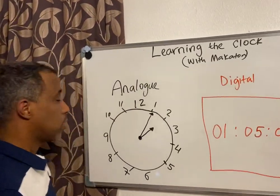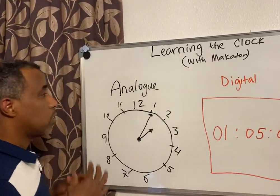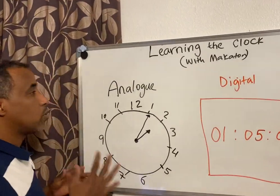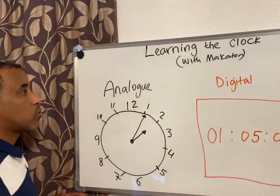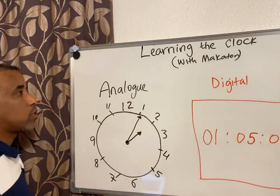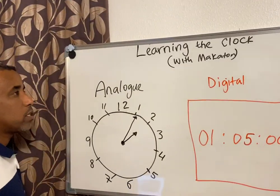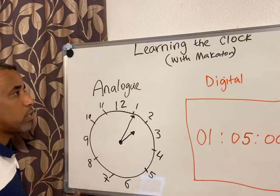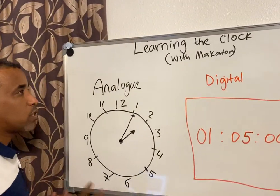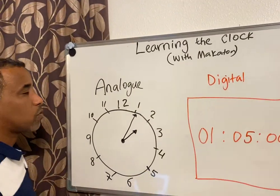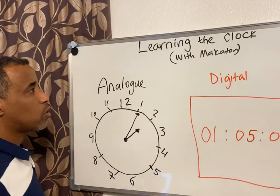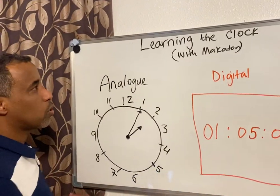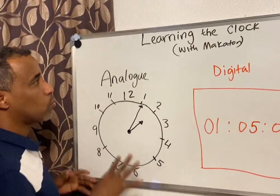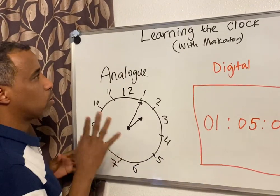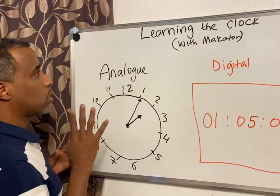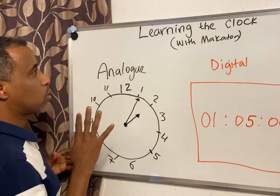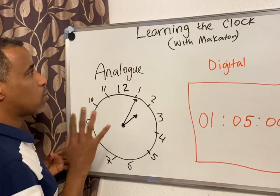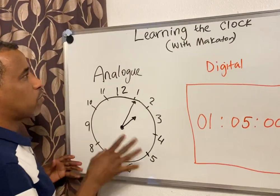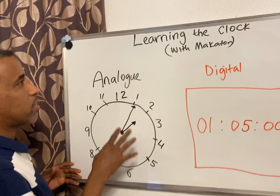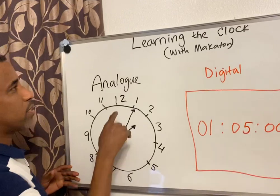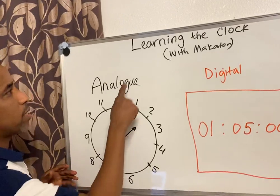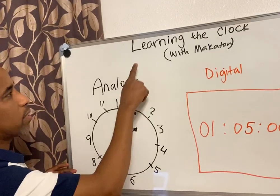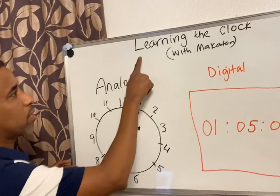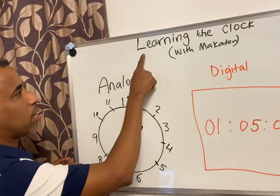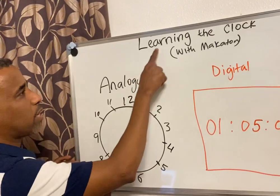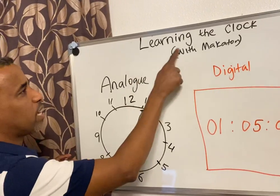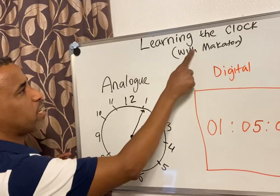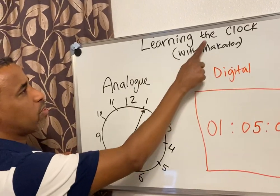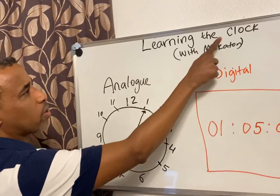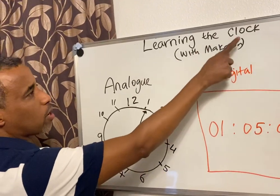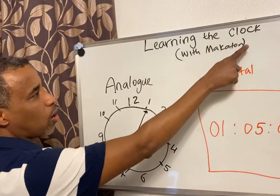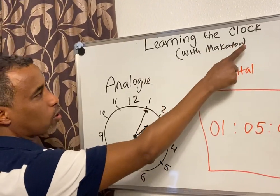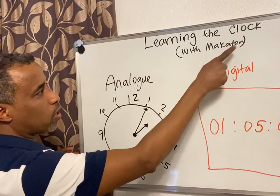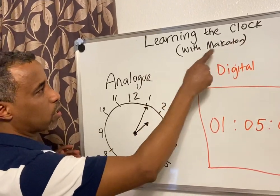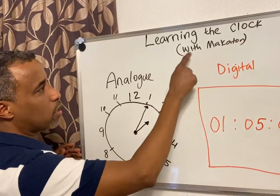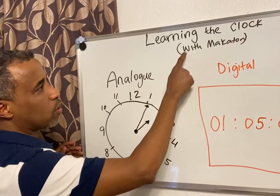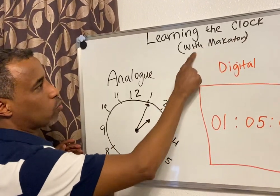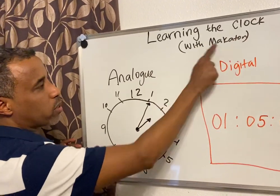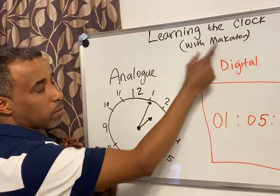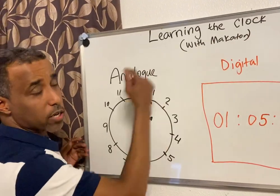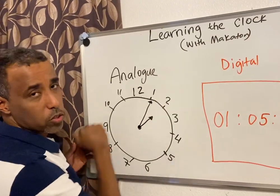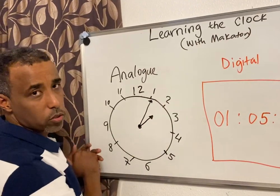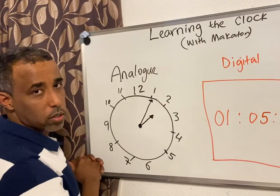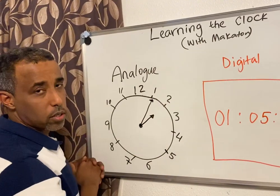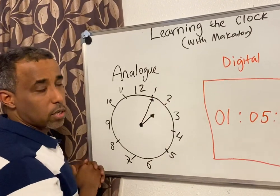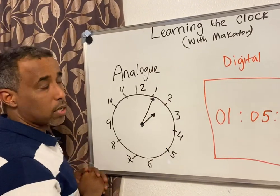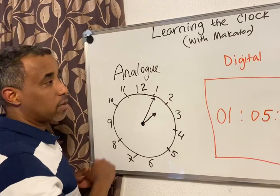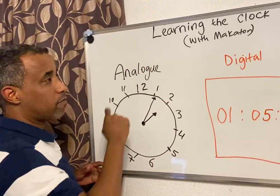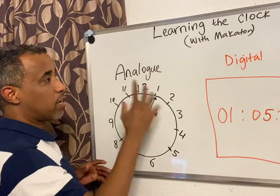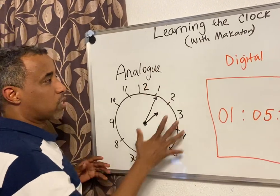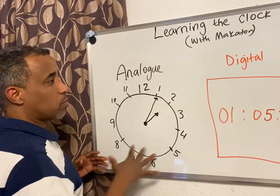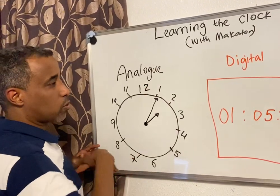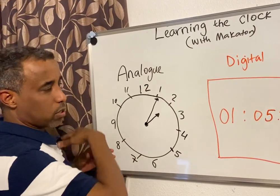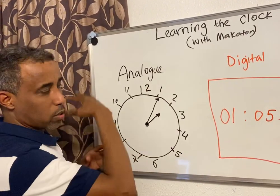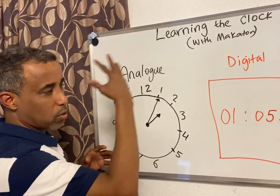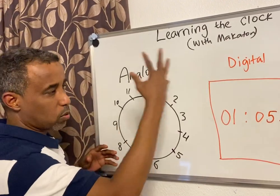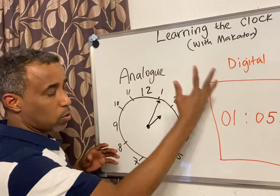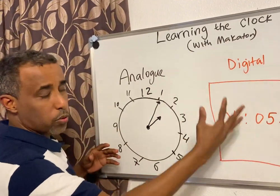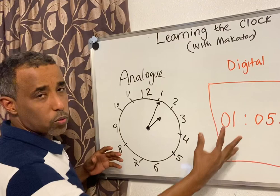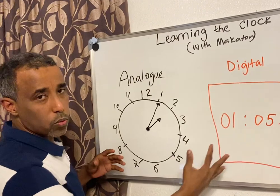in this video we covered learning the clock with Makaton. First I'm gonna go through